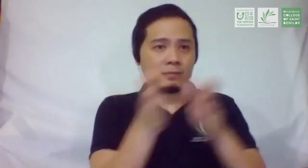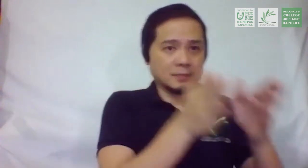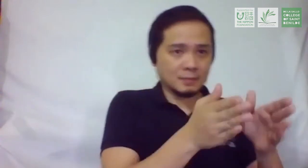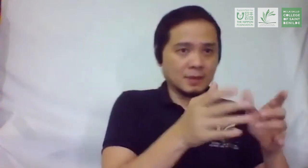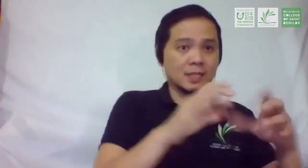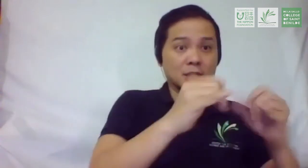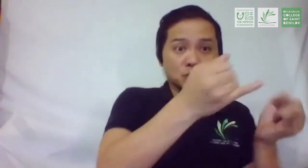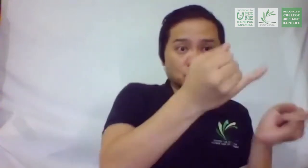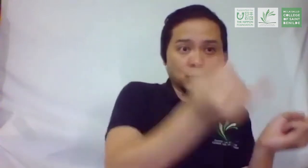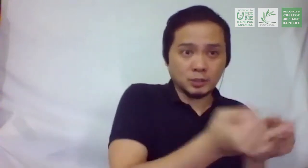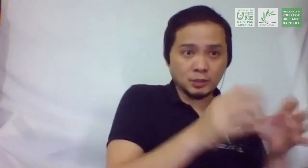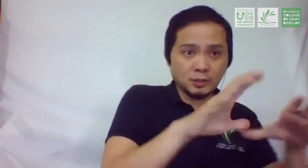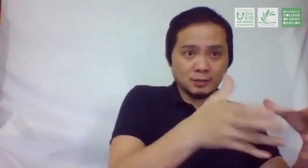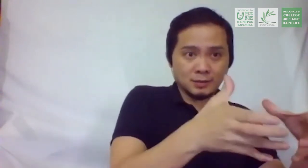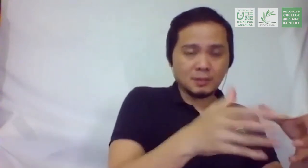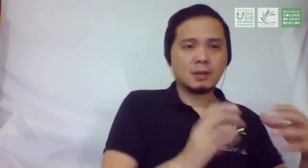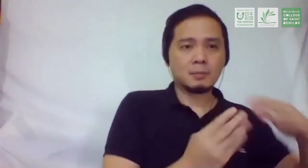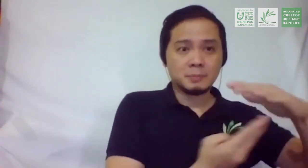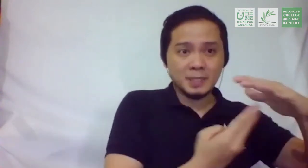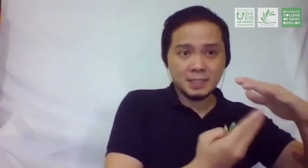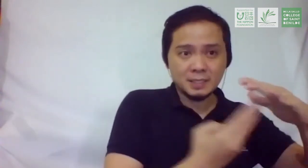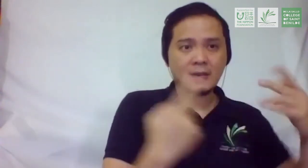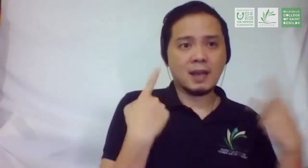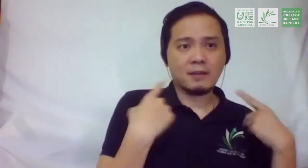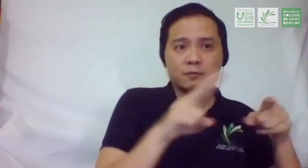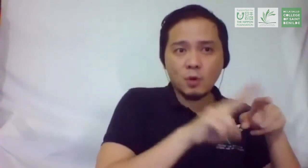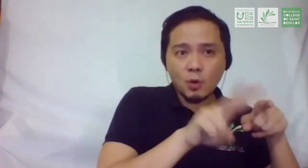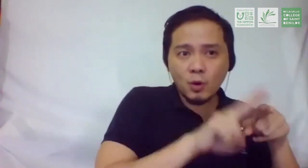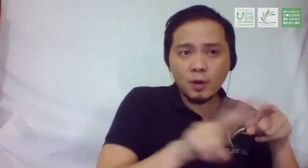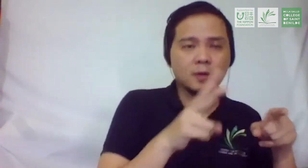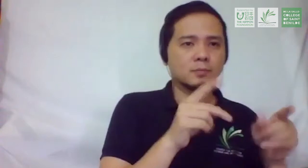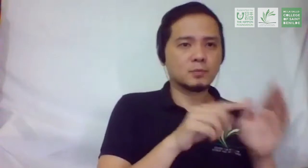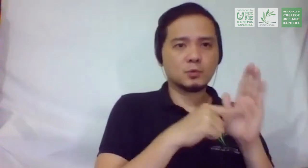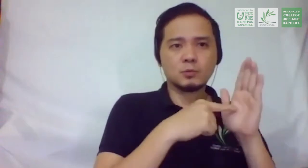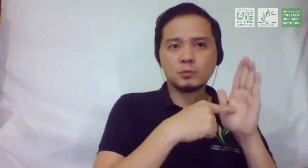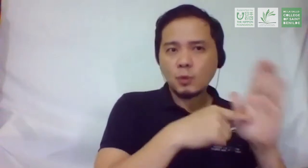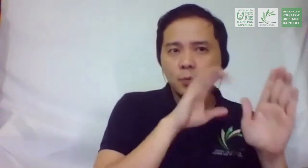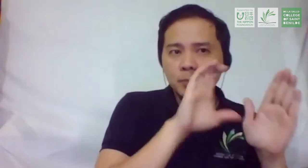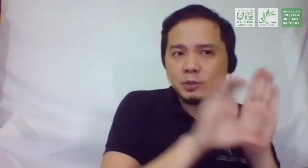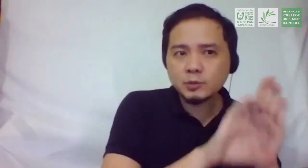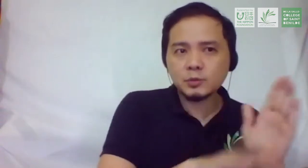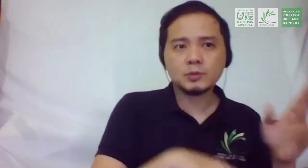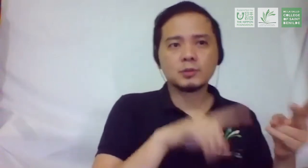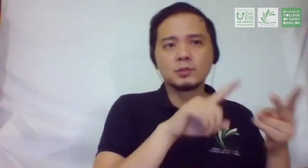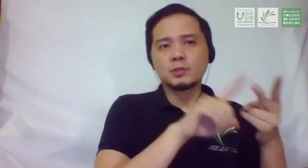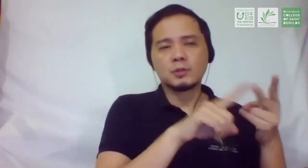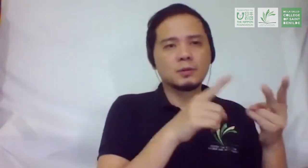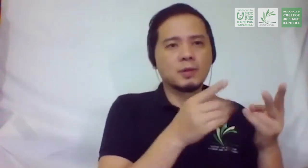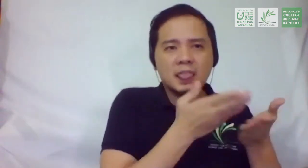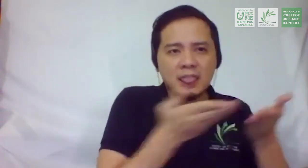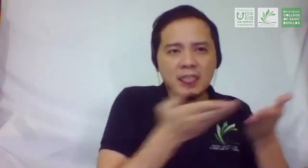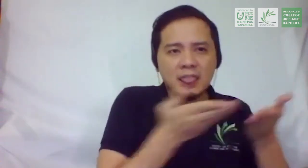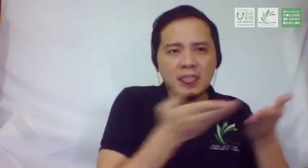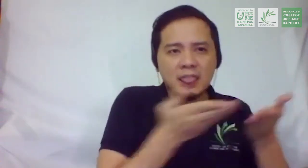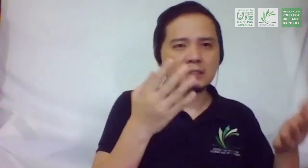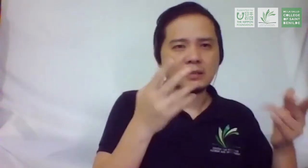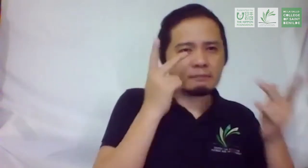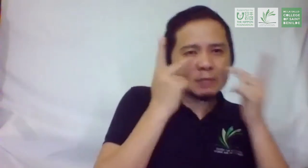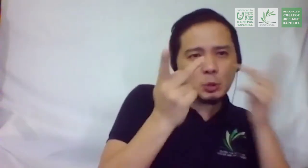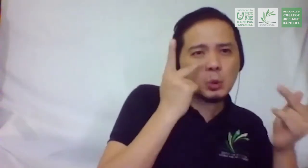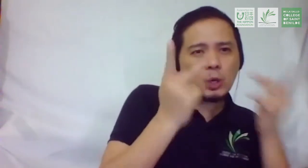can use pictures, you can use objects as stimuli to teach.